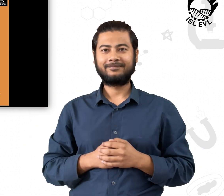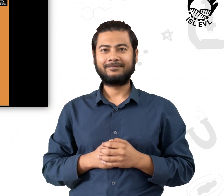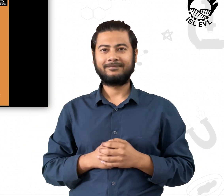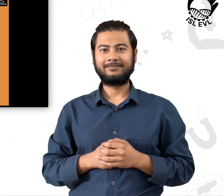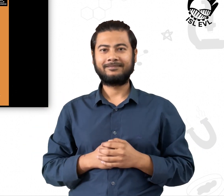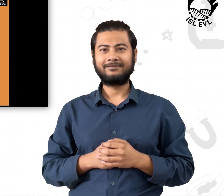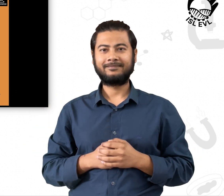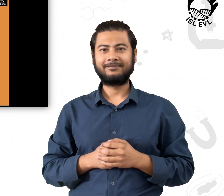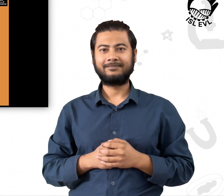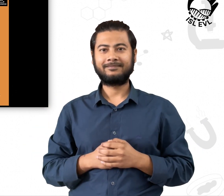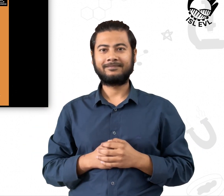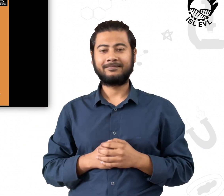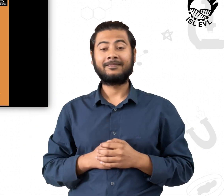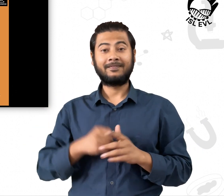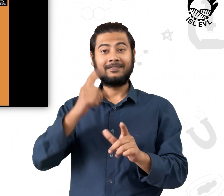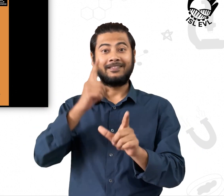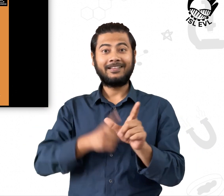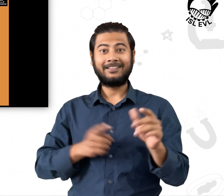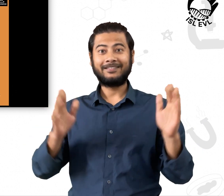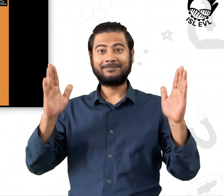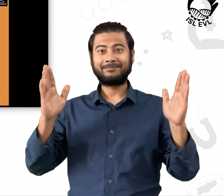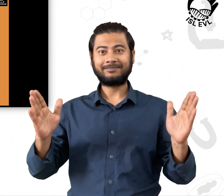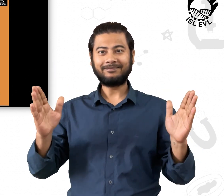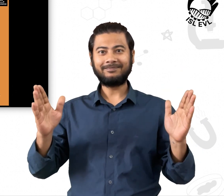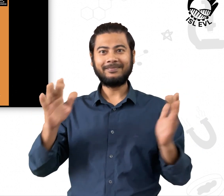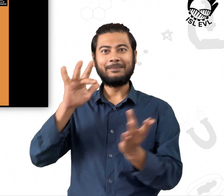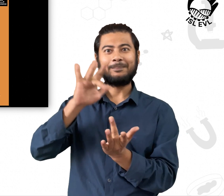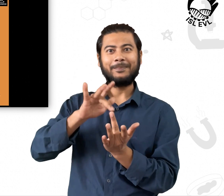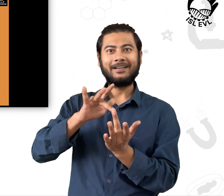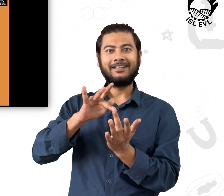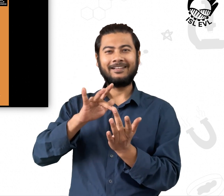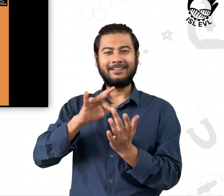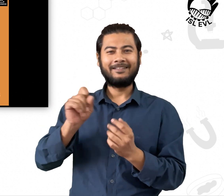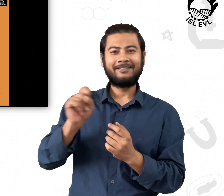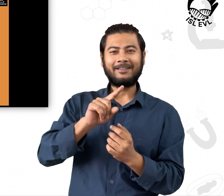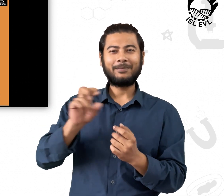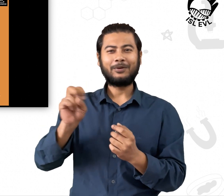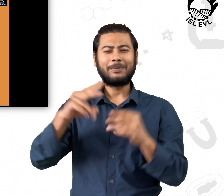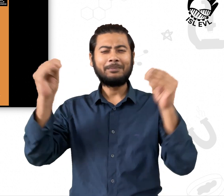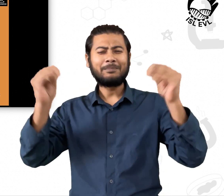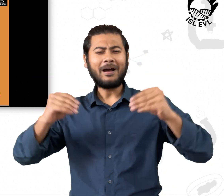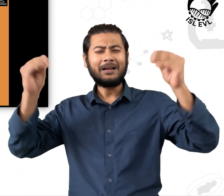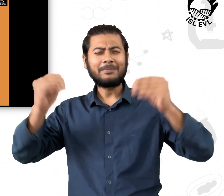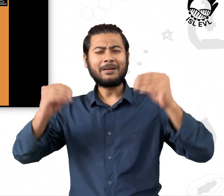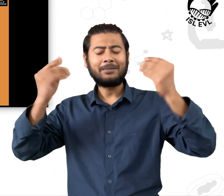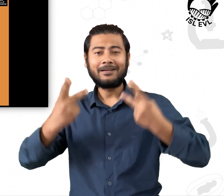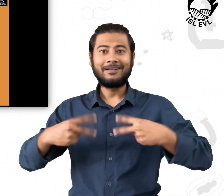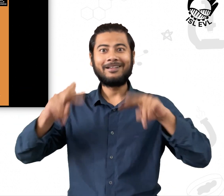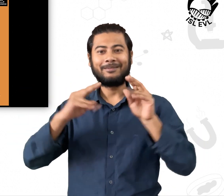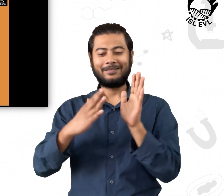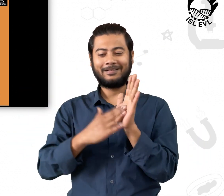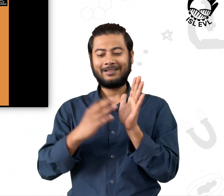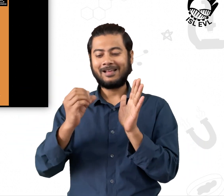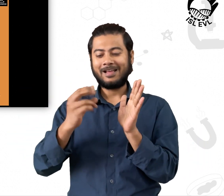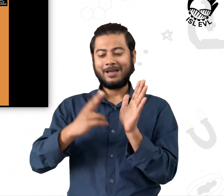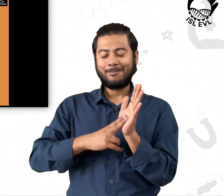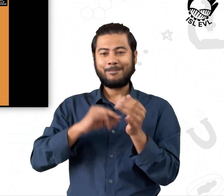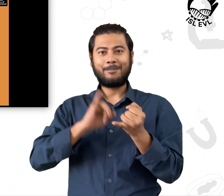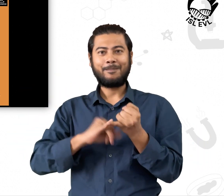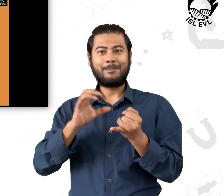It's that time of the year again. Monsoon and lots of rain. Doesn't it feel so good to hear the raindrops